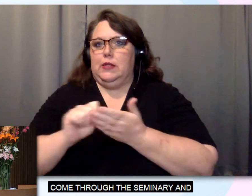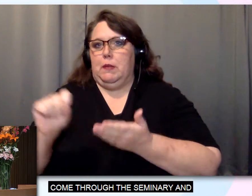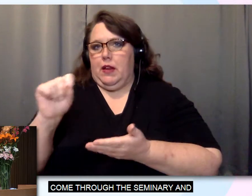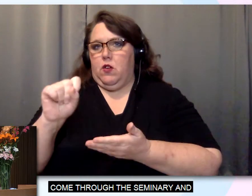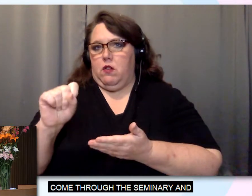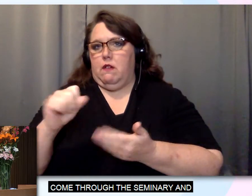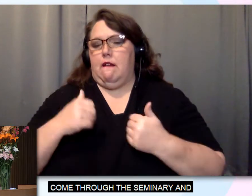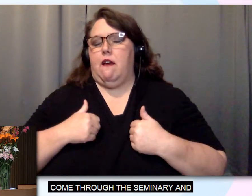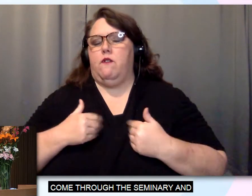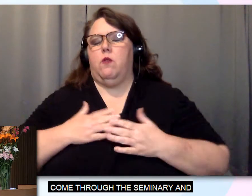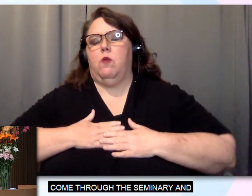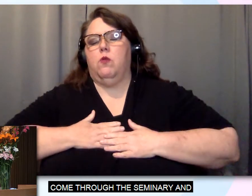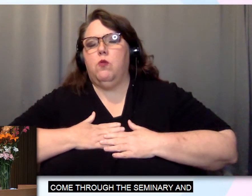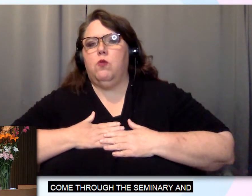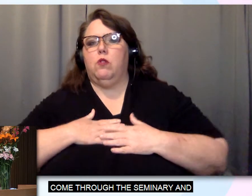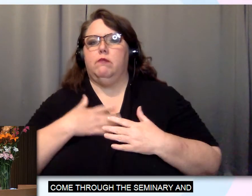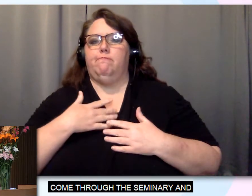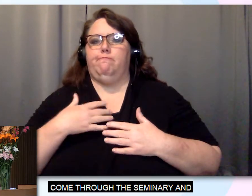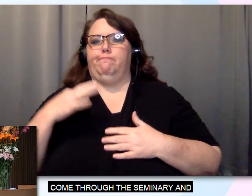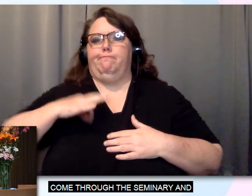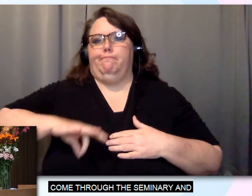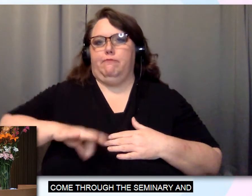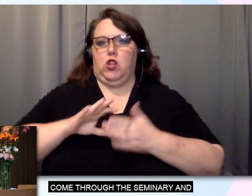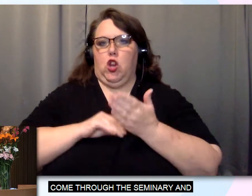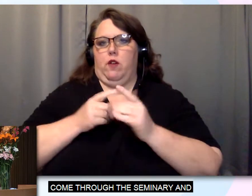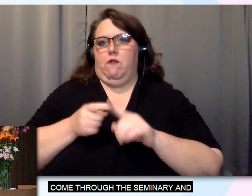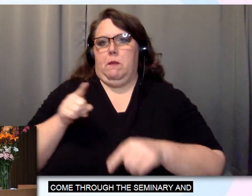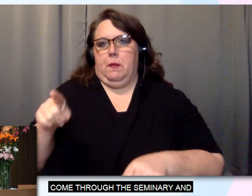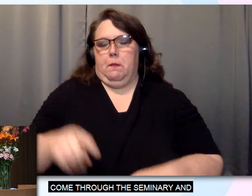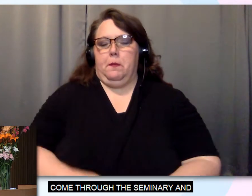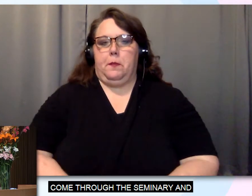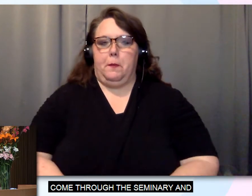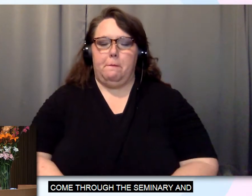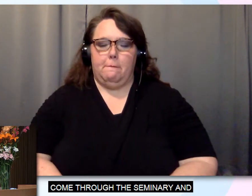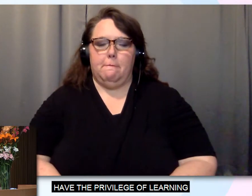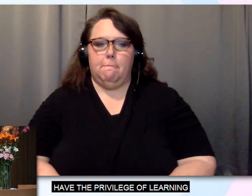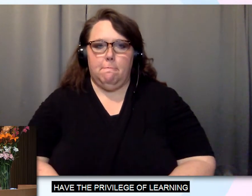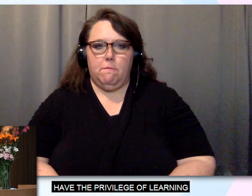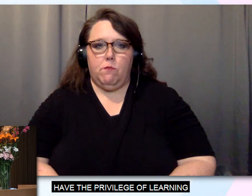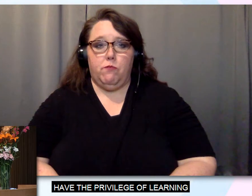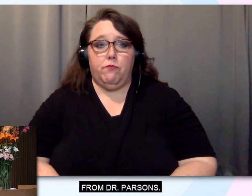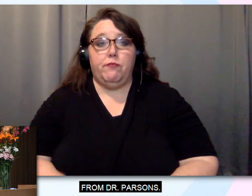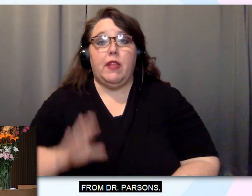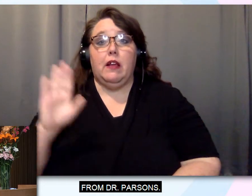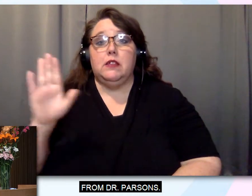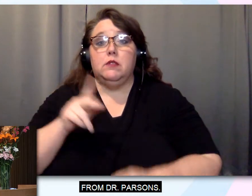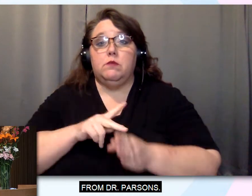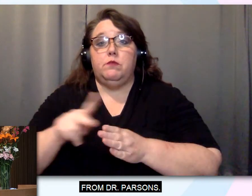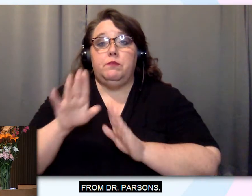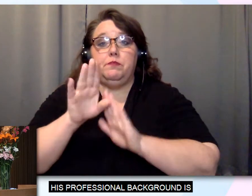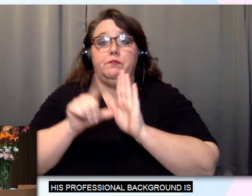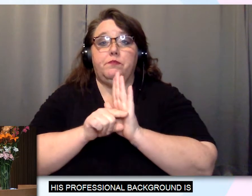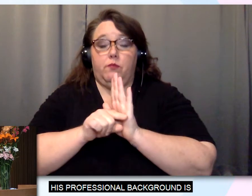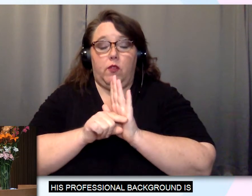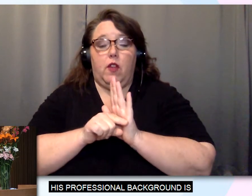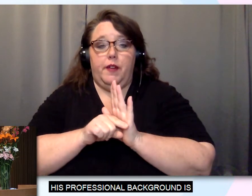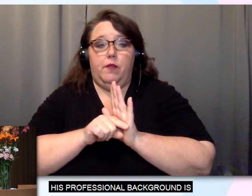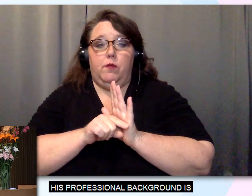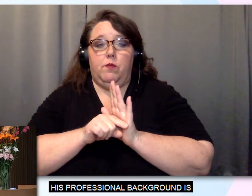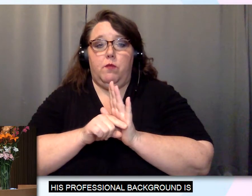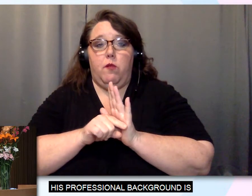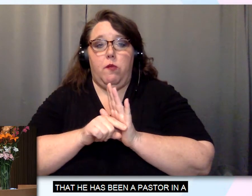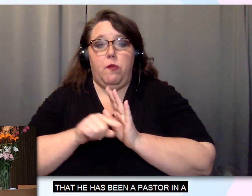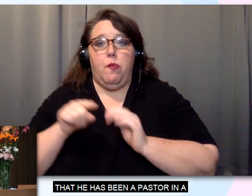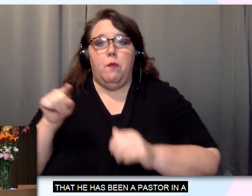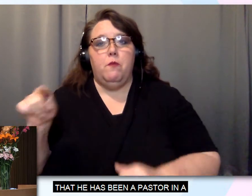come through the seminary and have the privilege of learning from Dr. Parsons. You know, his professional background